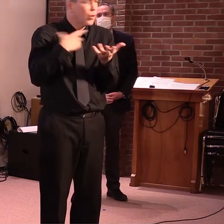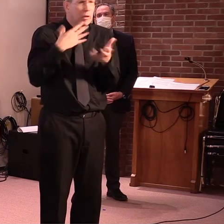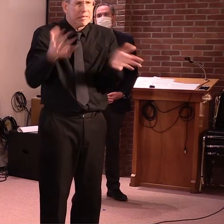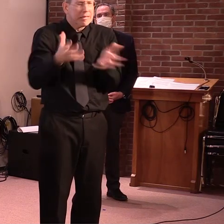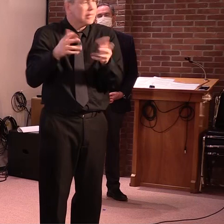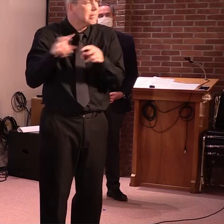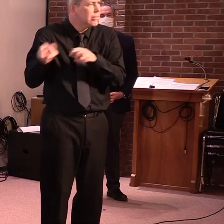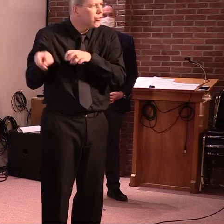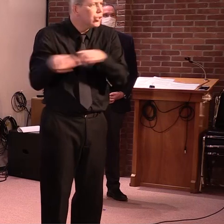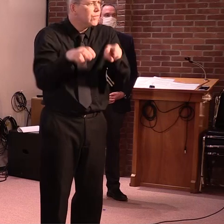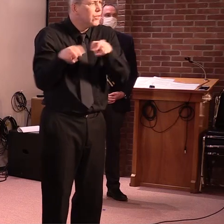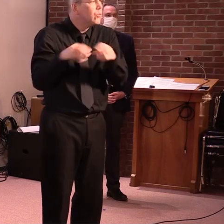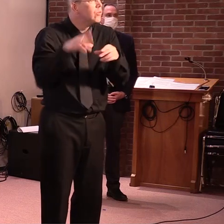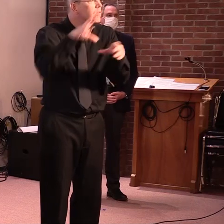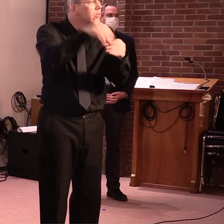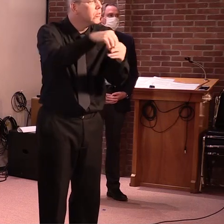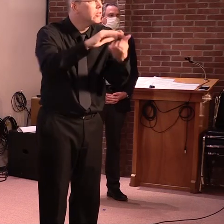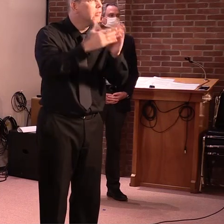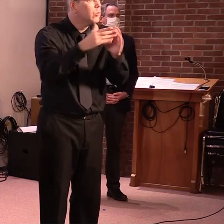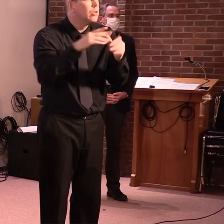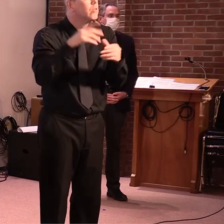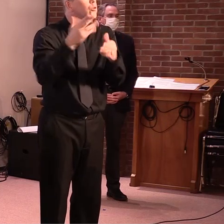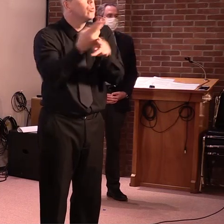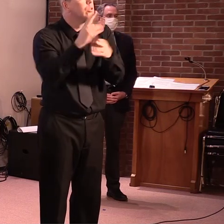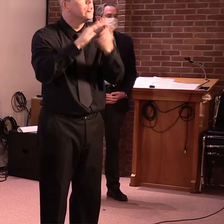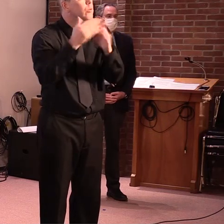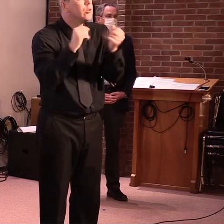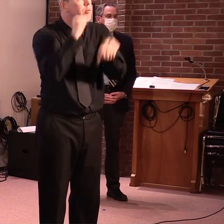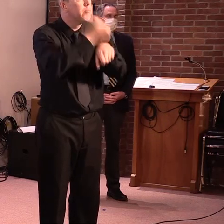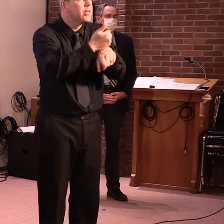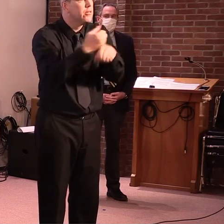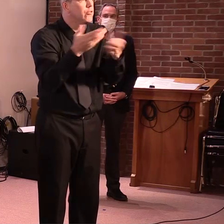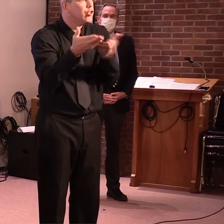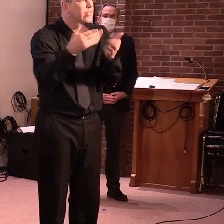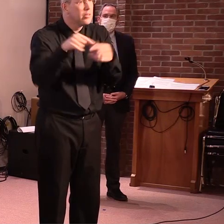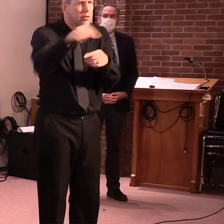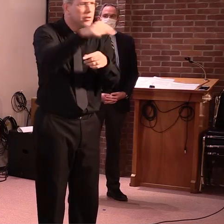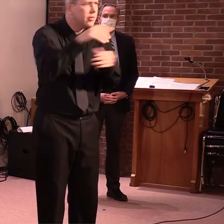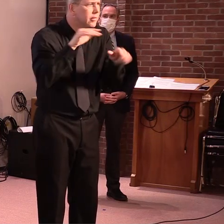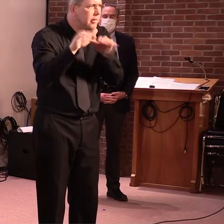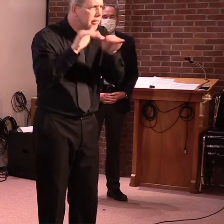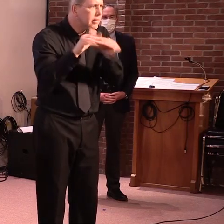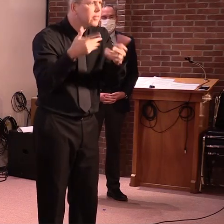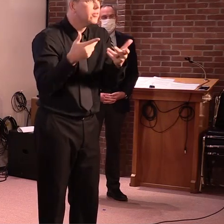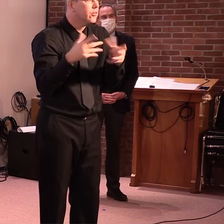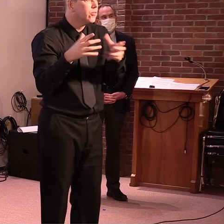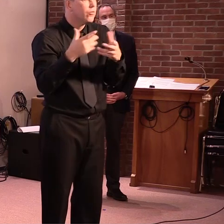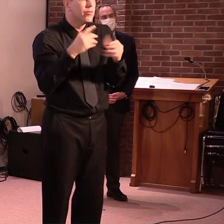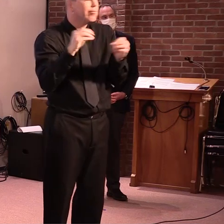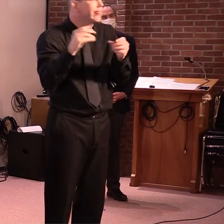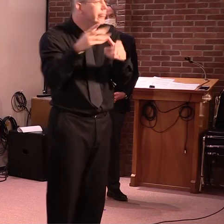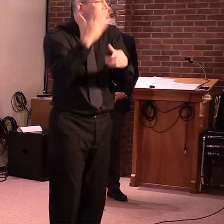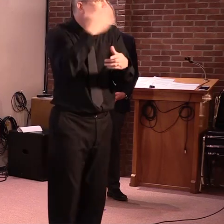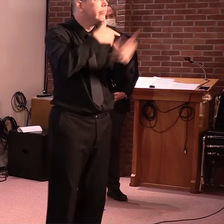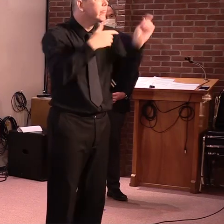And we know this because there's no support services in this program. It's basically housing people.